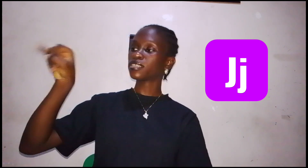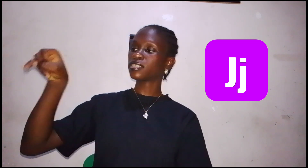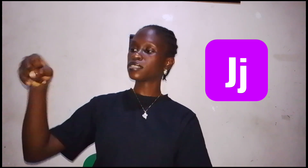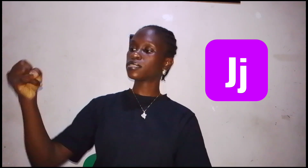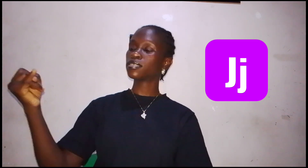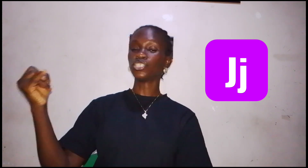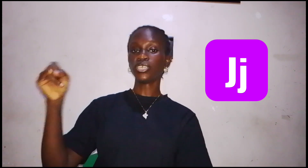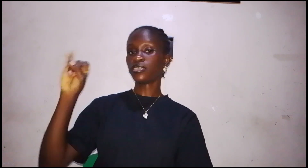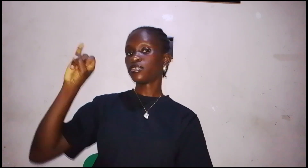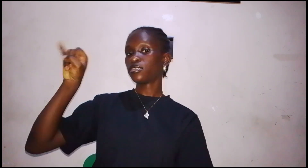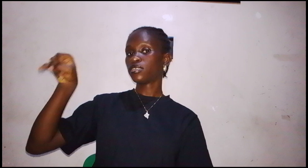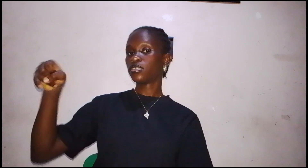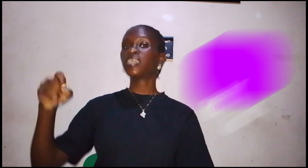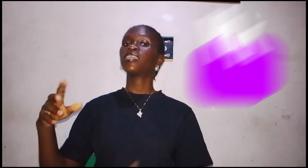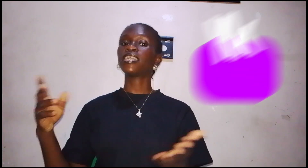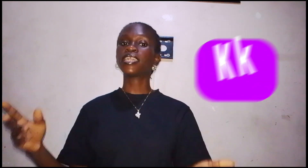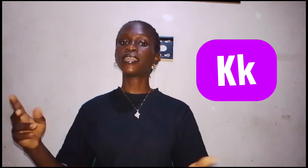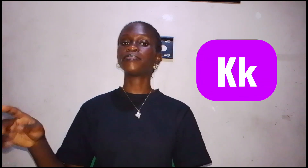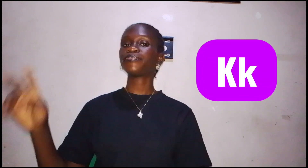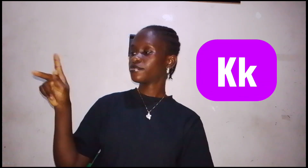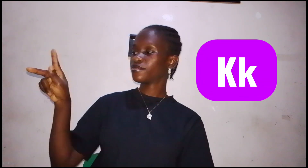like this. J. Then K,